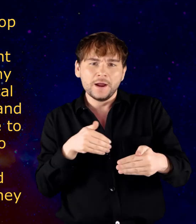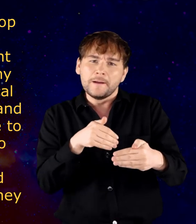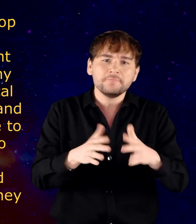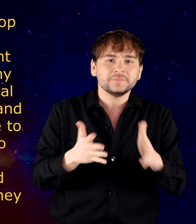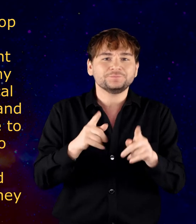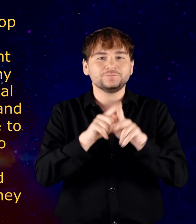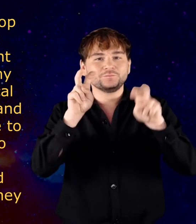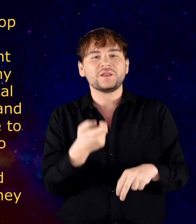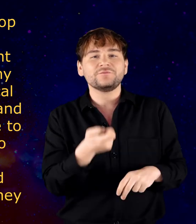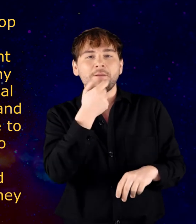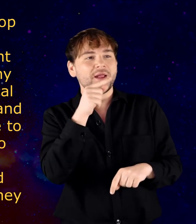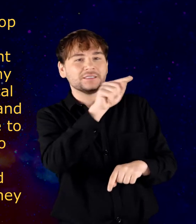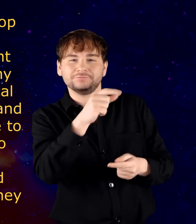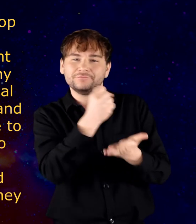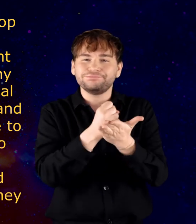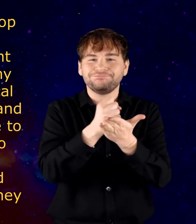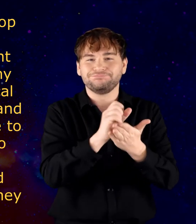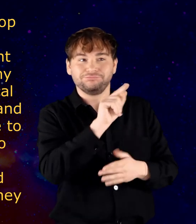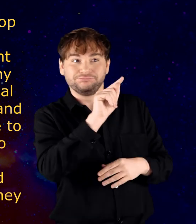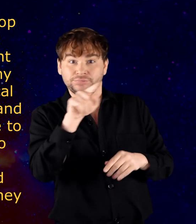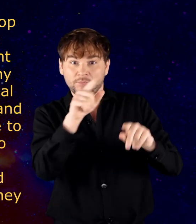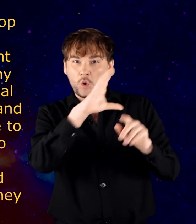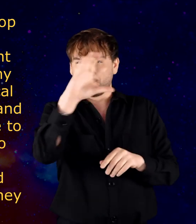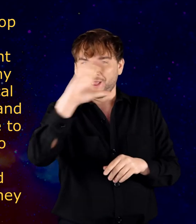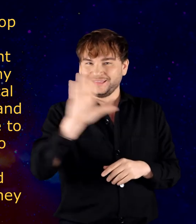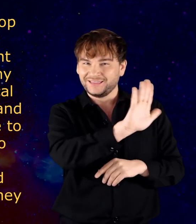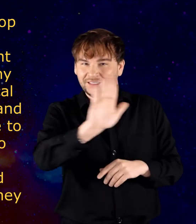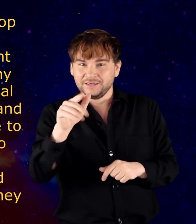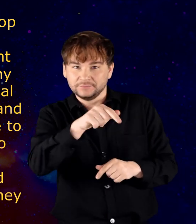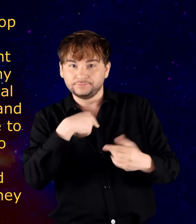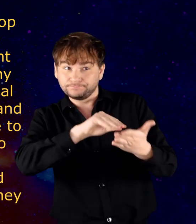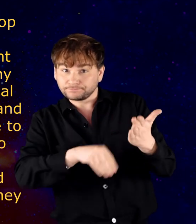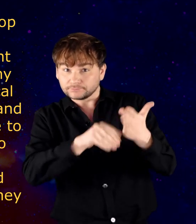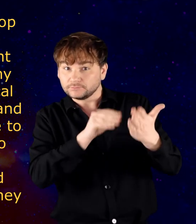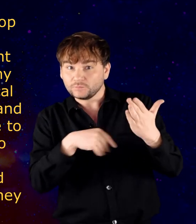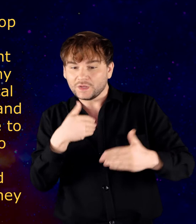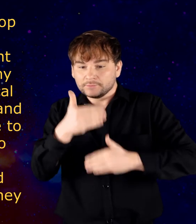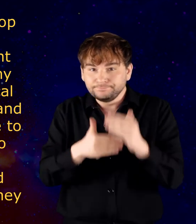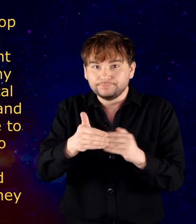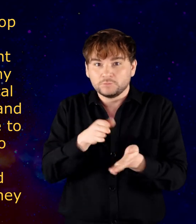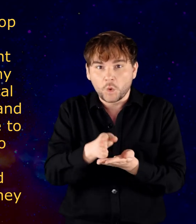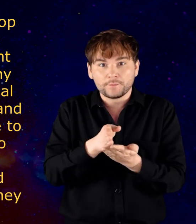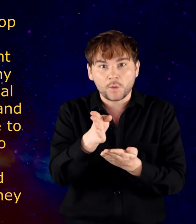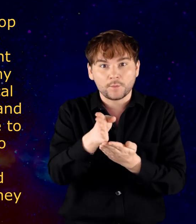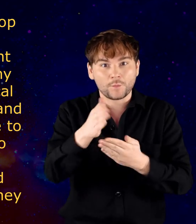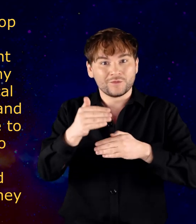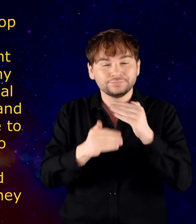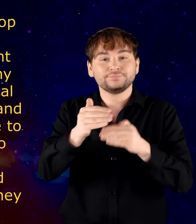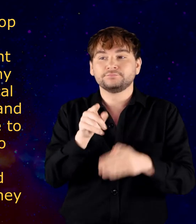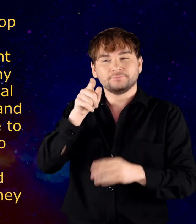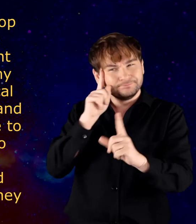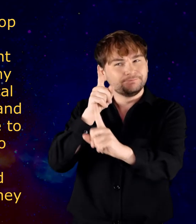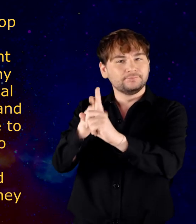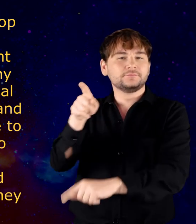very close to signing an agreement with a big pharmaceutical company, actually develop it